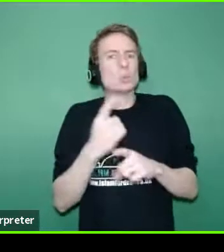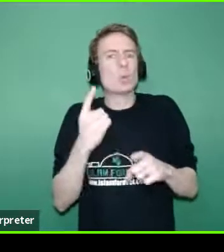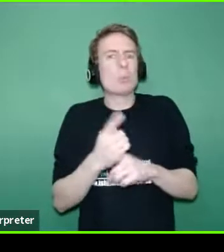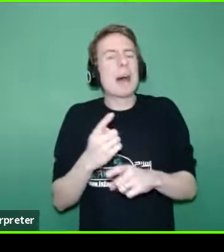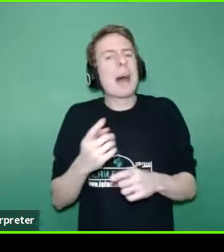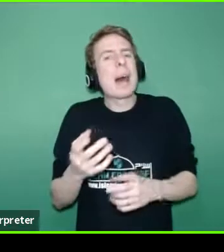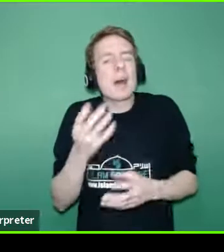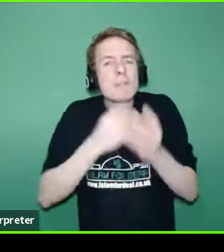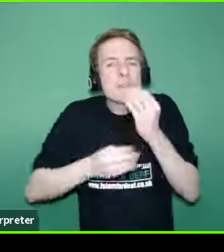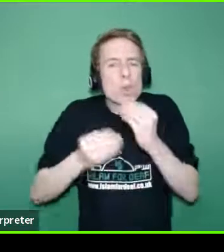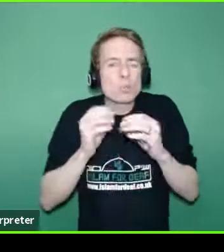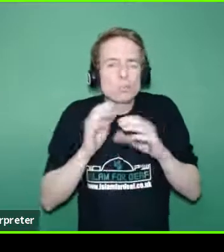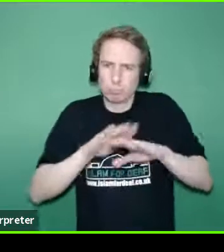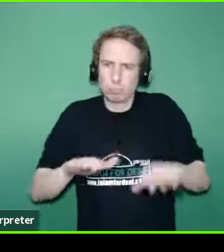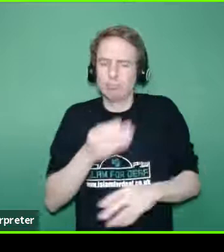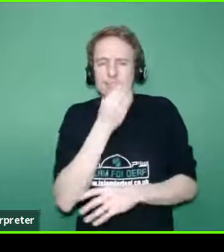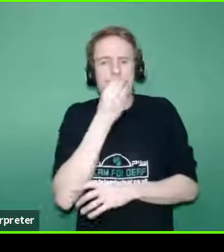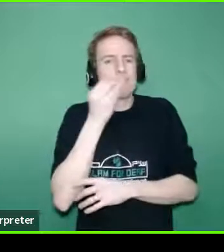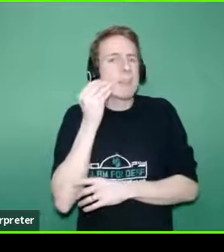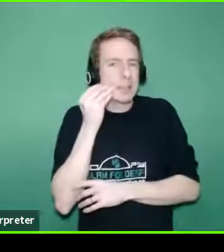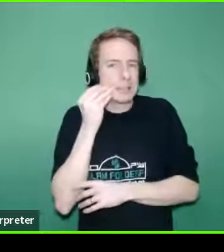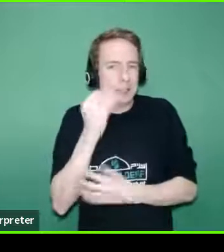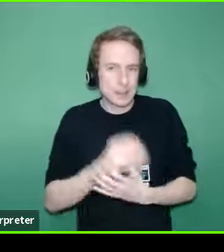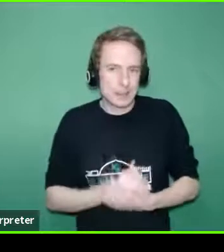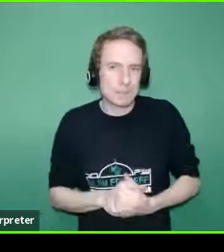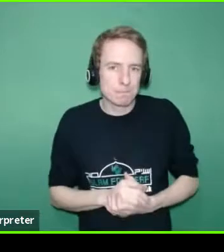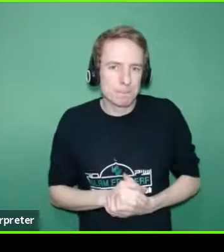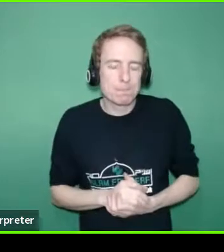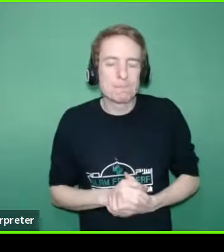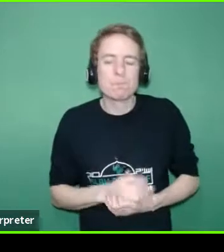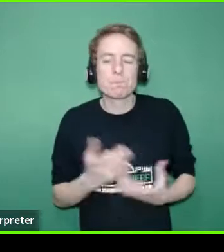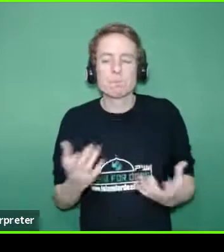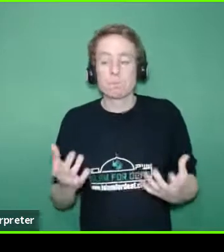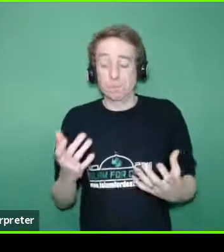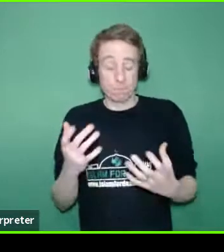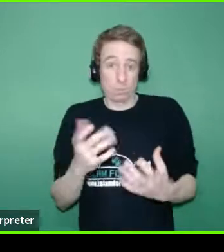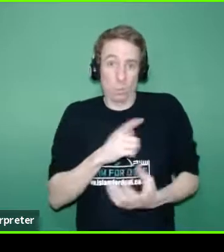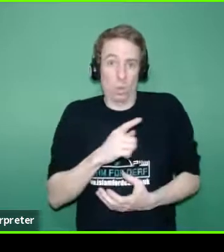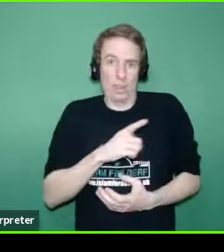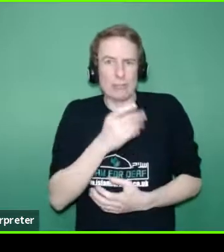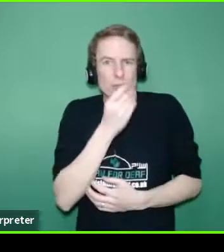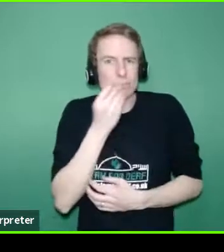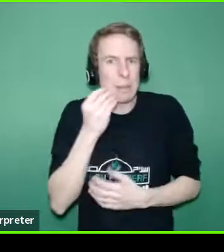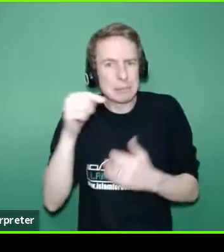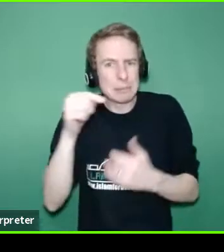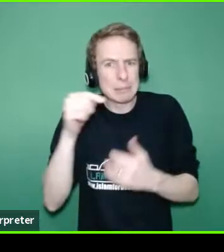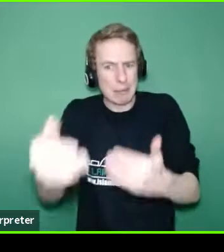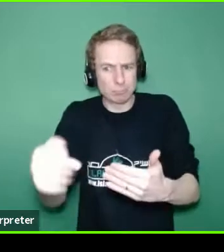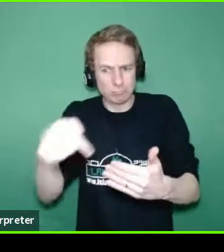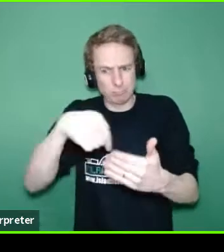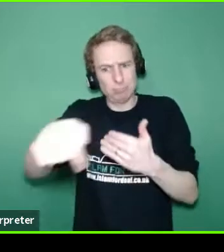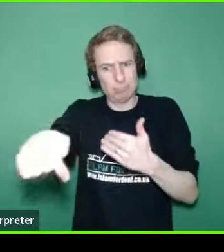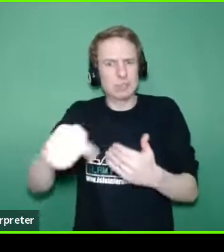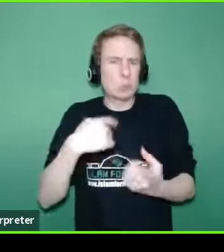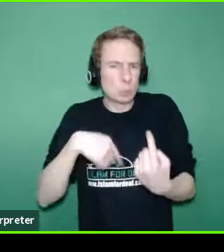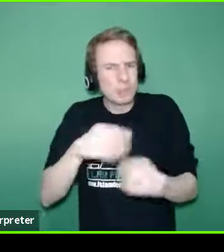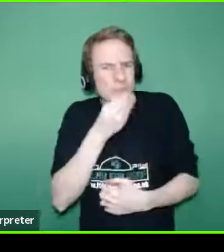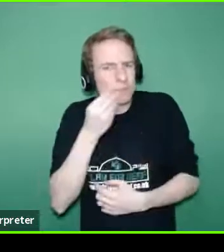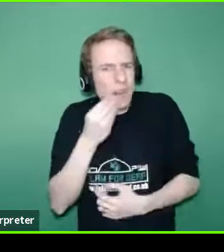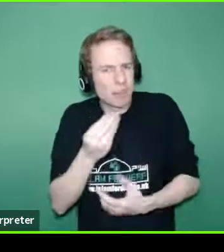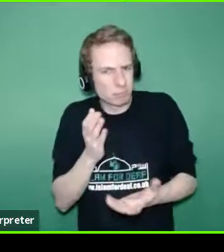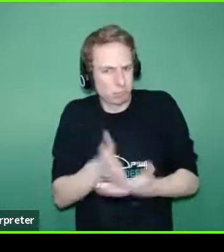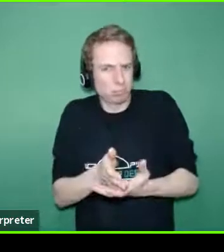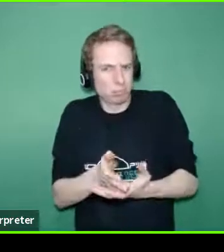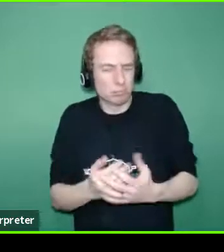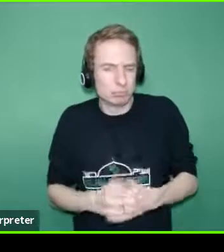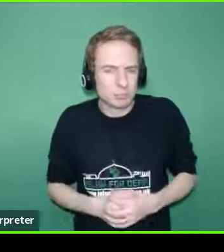that occurs within this month. And fasting is a great form of worship that we draw near, through which we draw